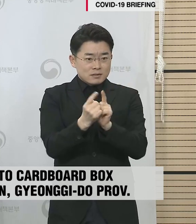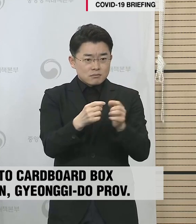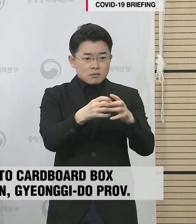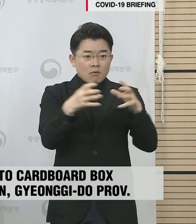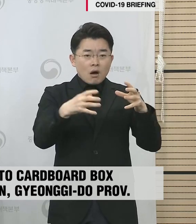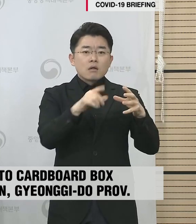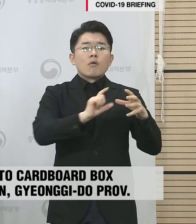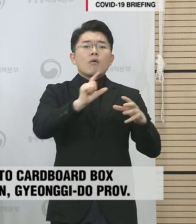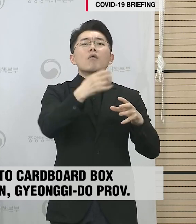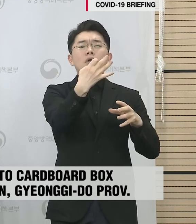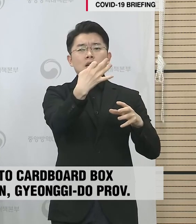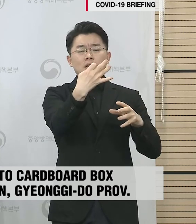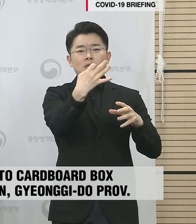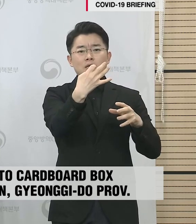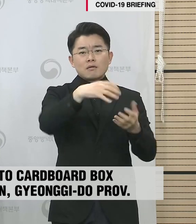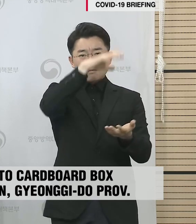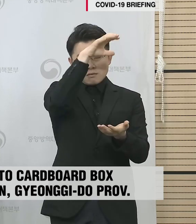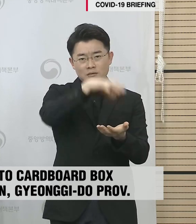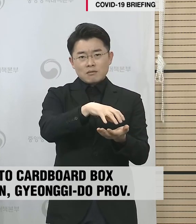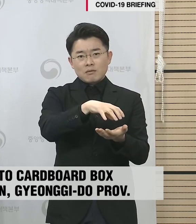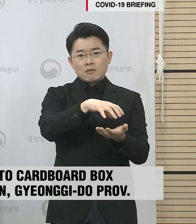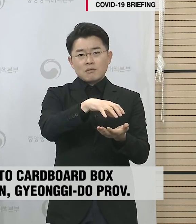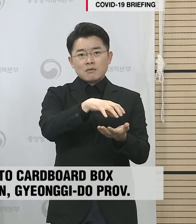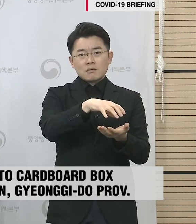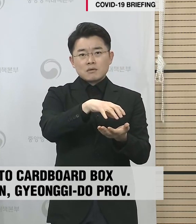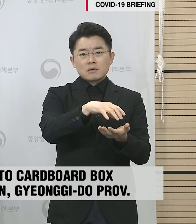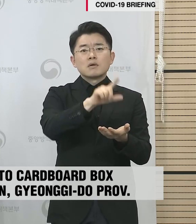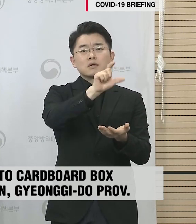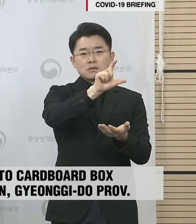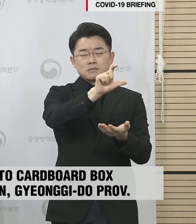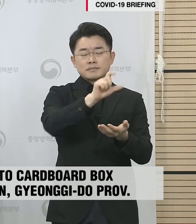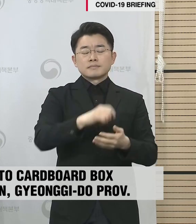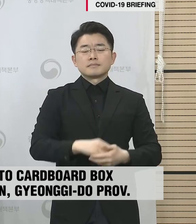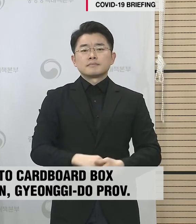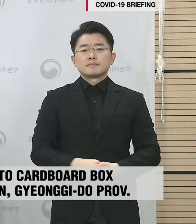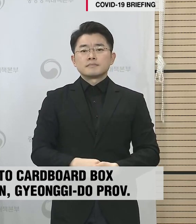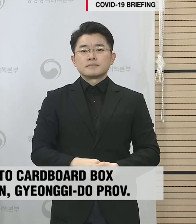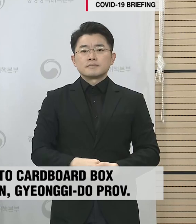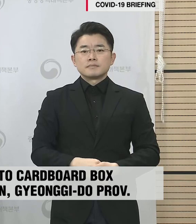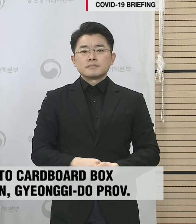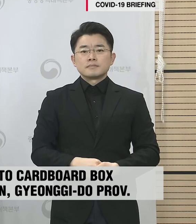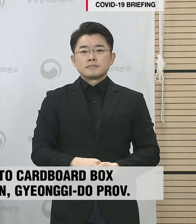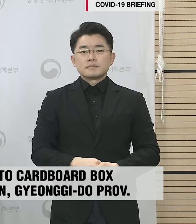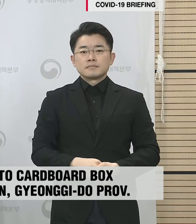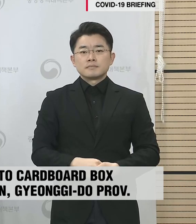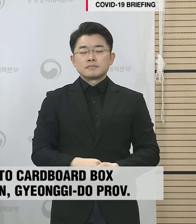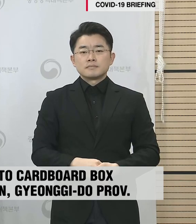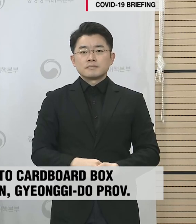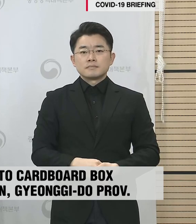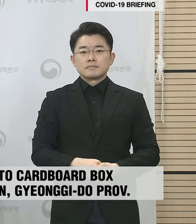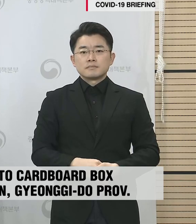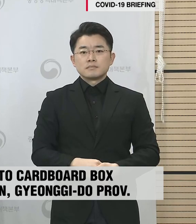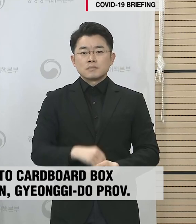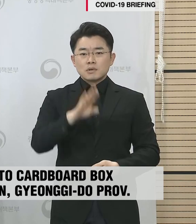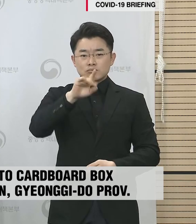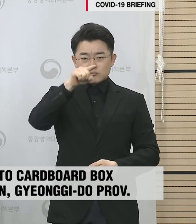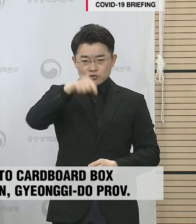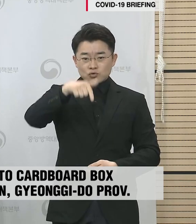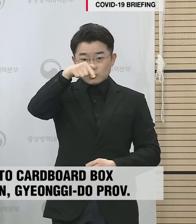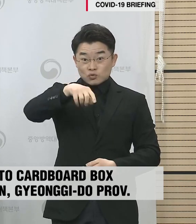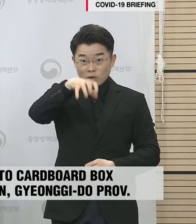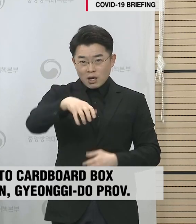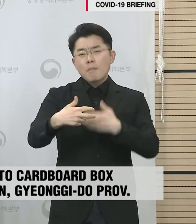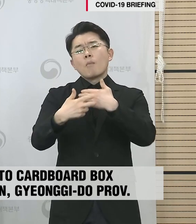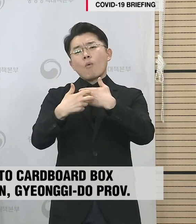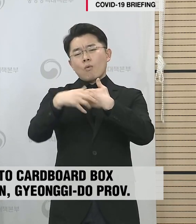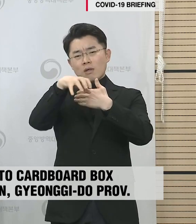we also have 14 additional patients being confirmed, and a total of 15 have been confirmed to date. And